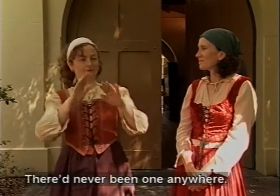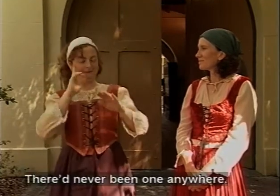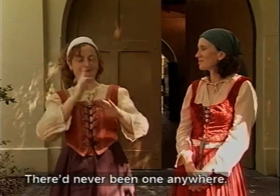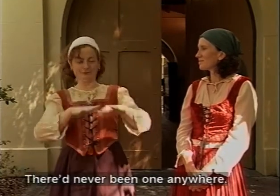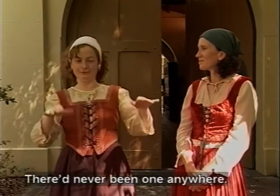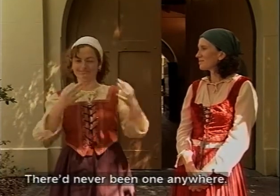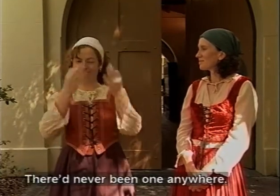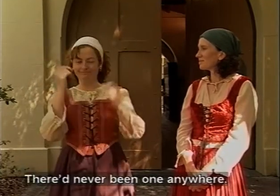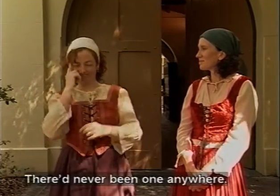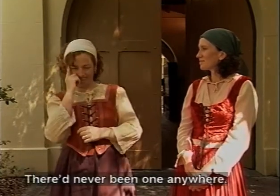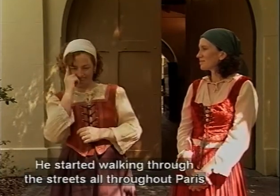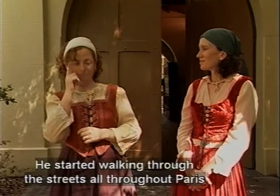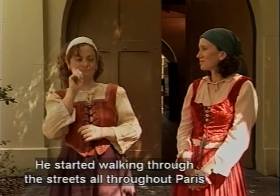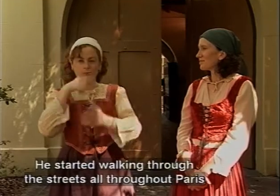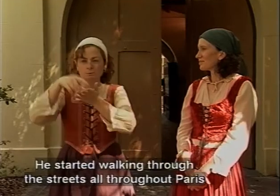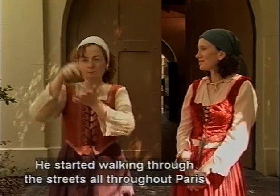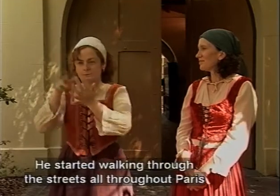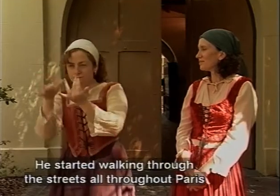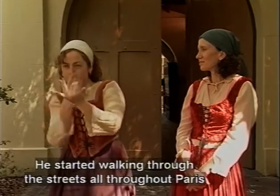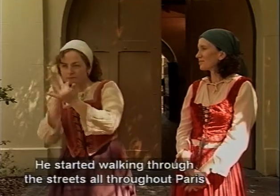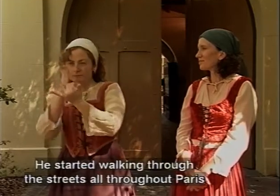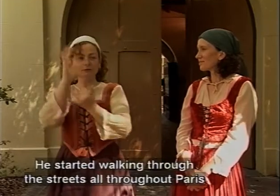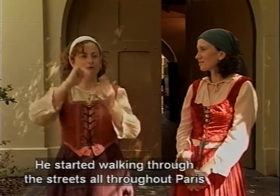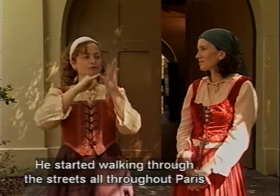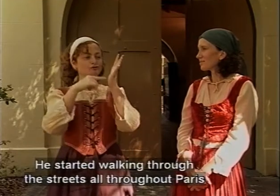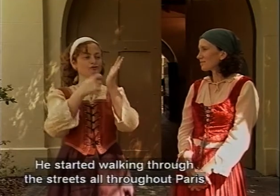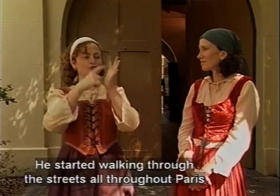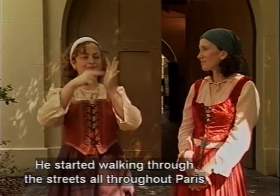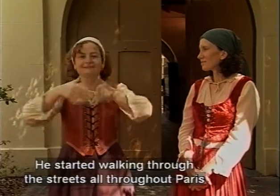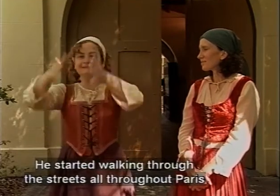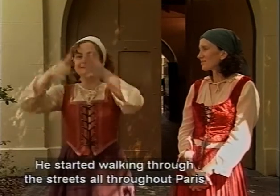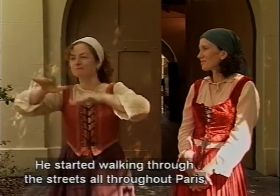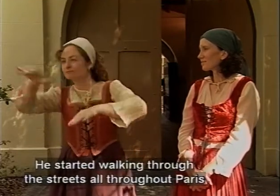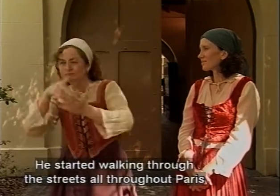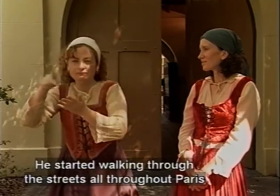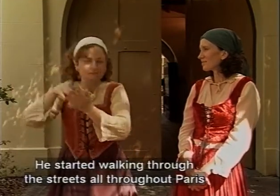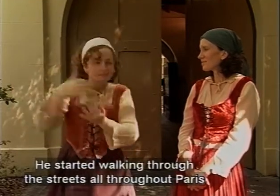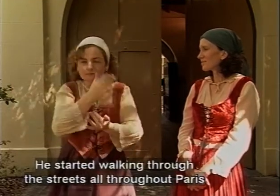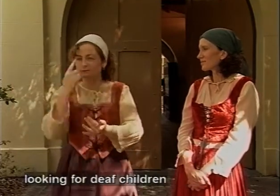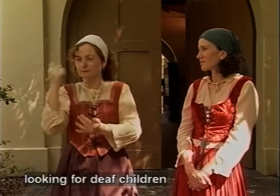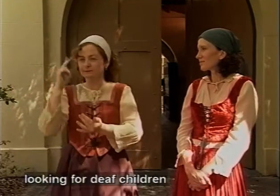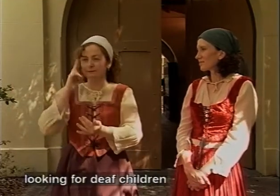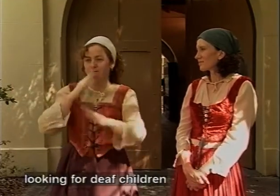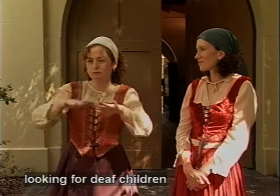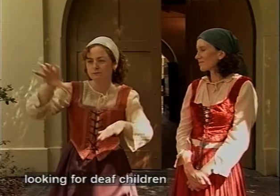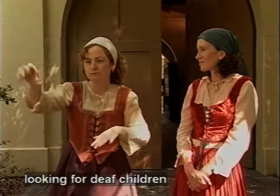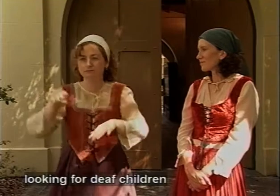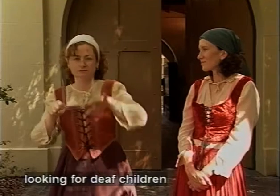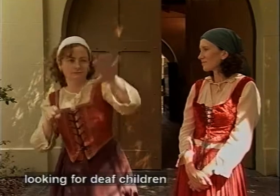children anywhere. So he started to walk through the streets, all throughout Paris, looking for deaf